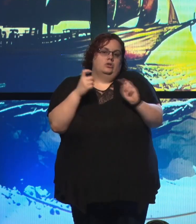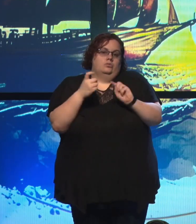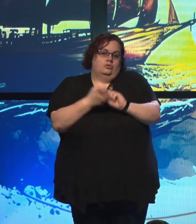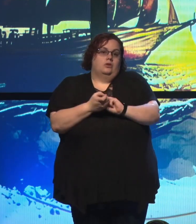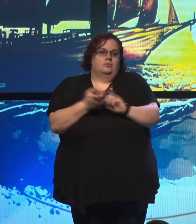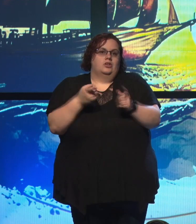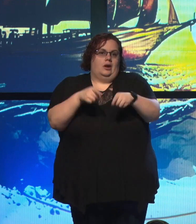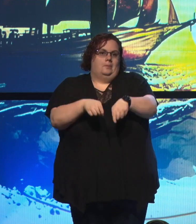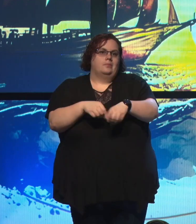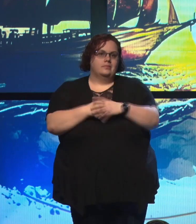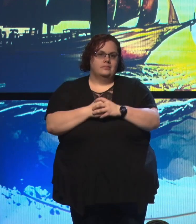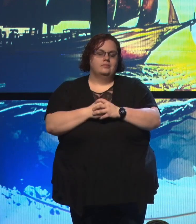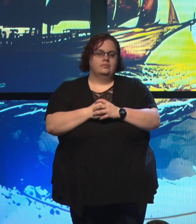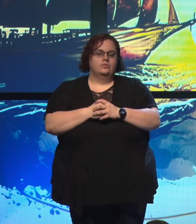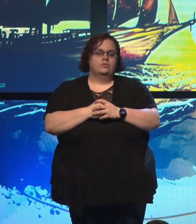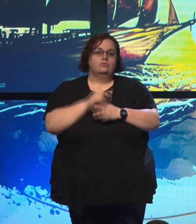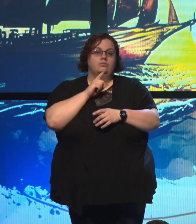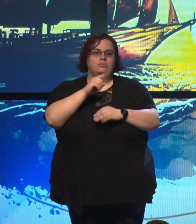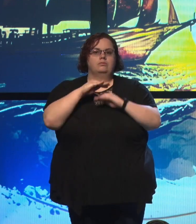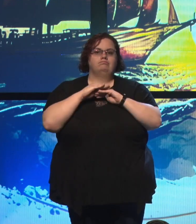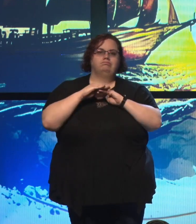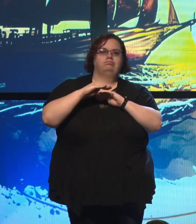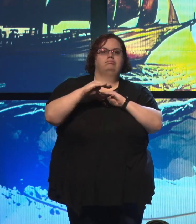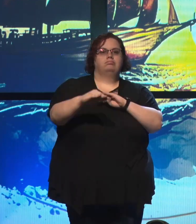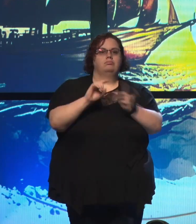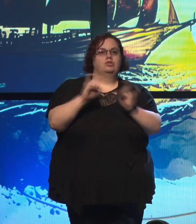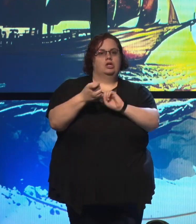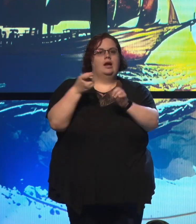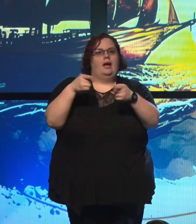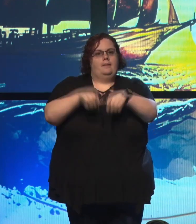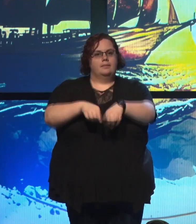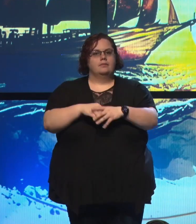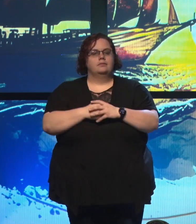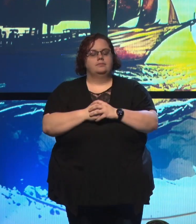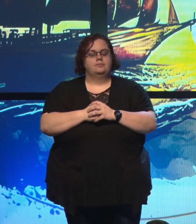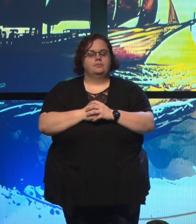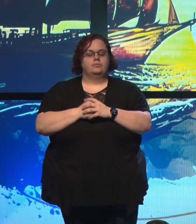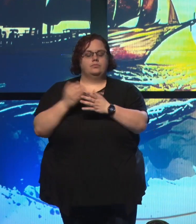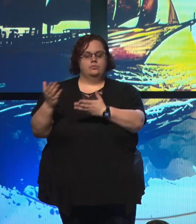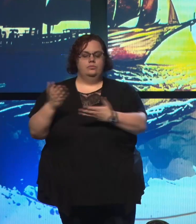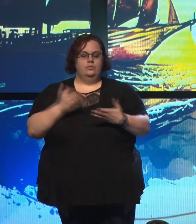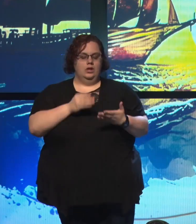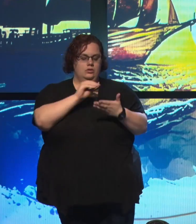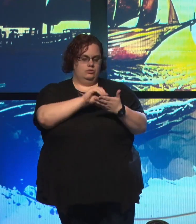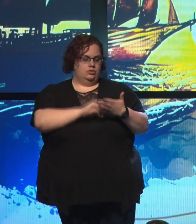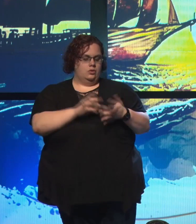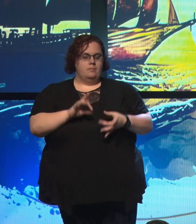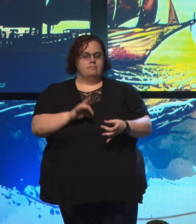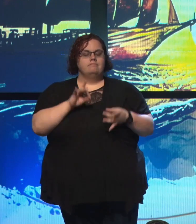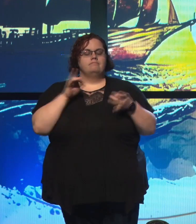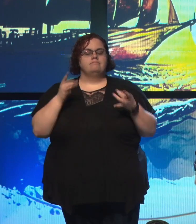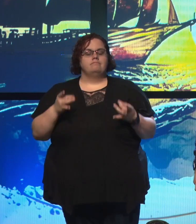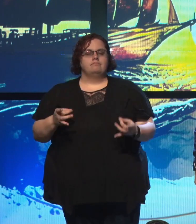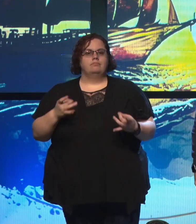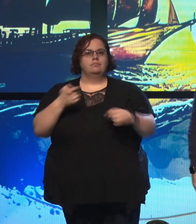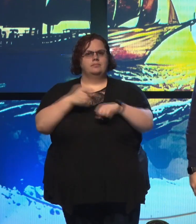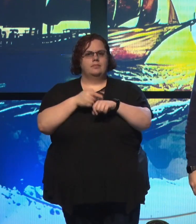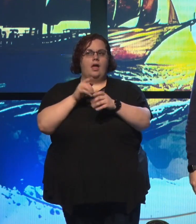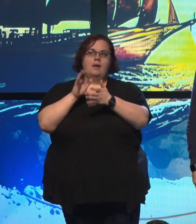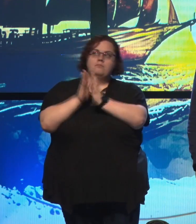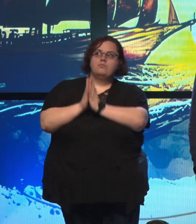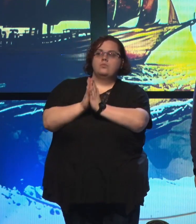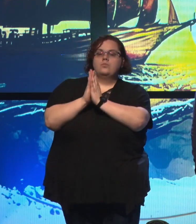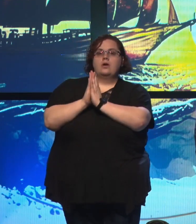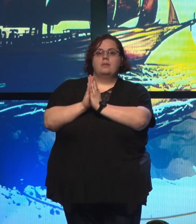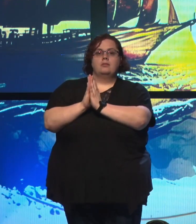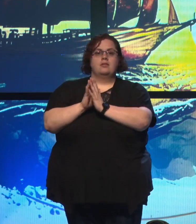right? Real sustainable change happens. And then bring that journal to some meditative time, some prayer. And maybe that's a